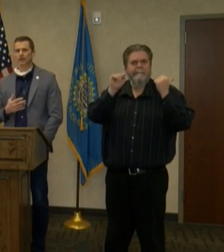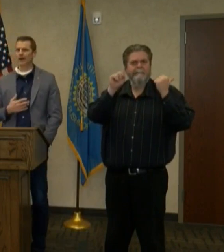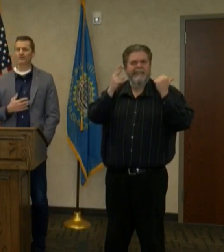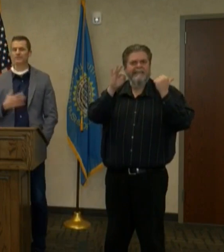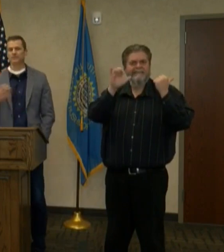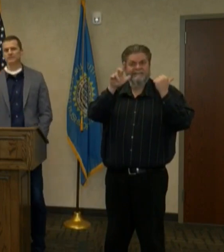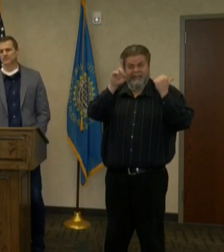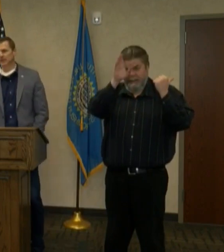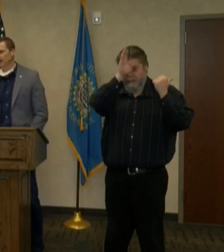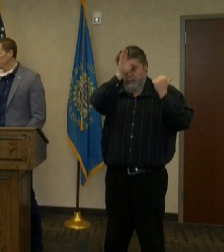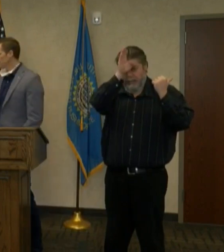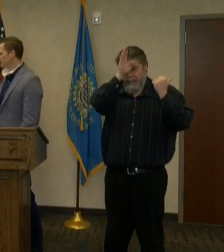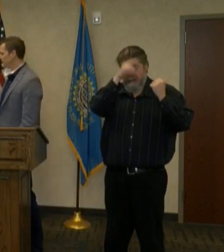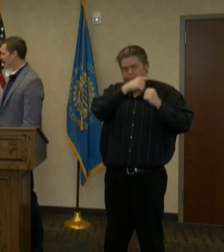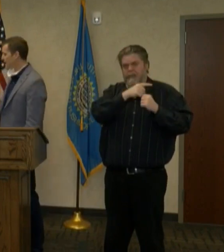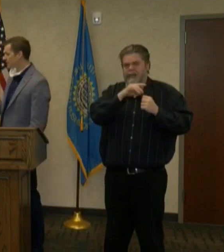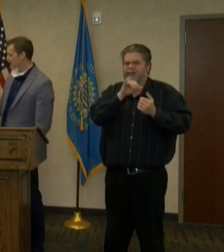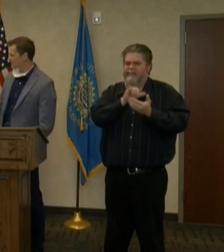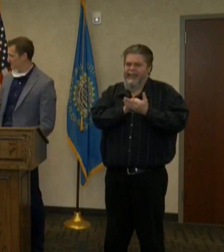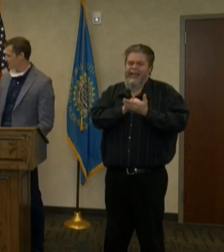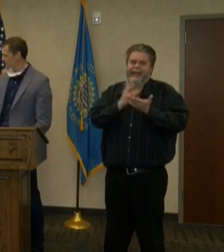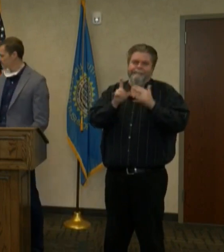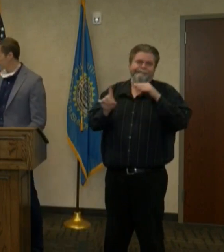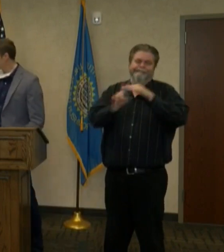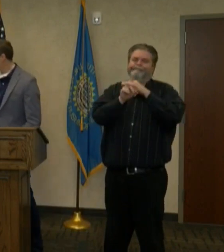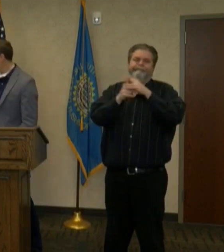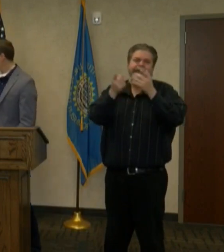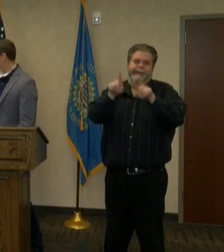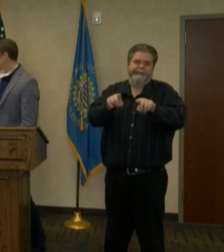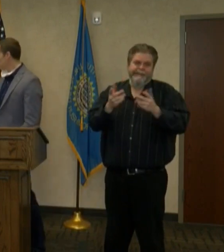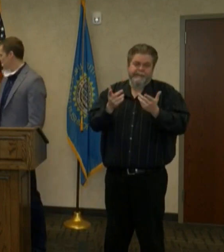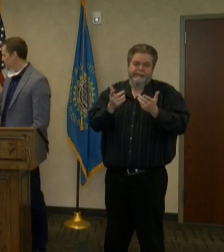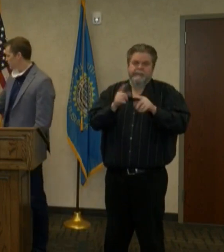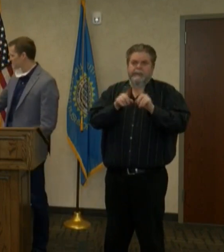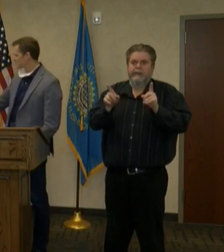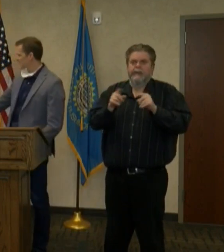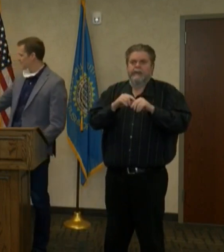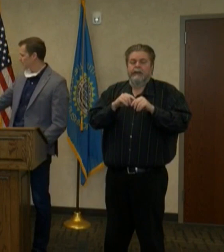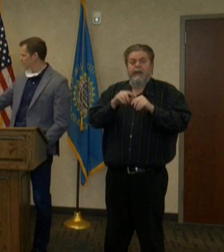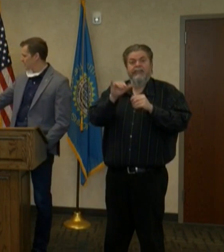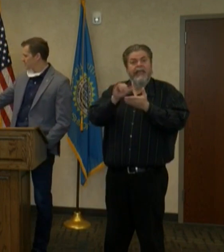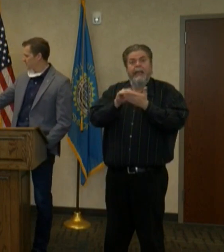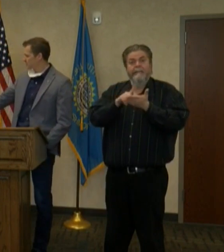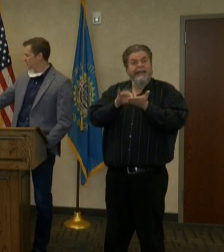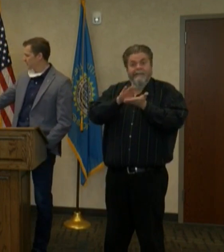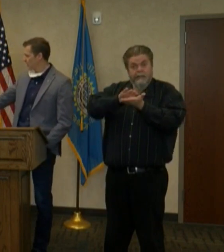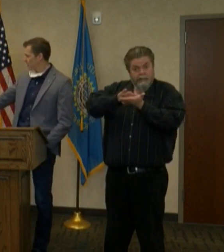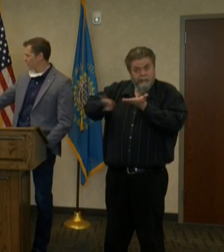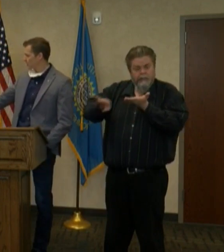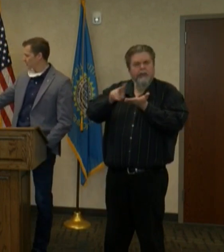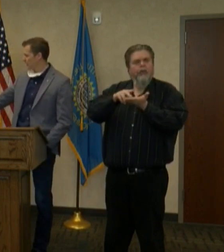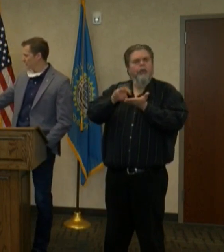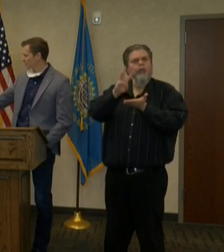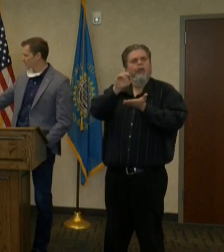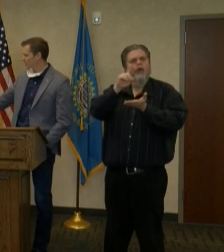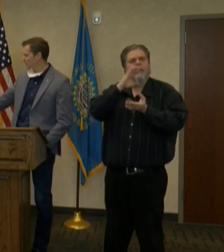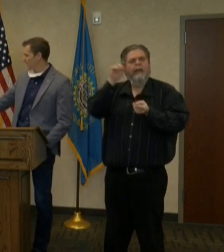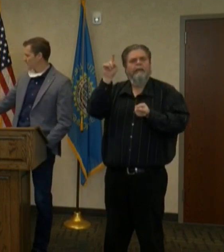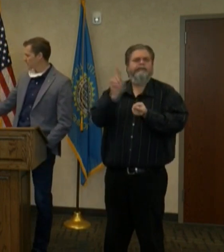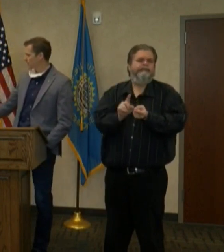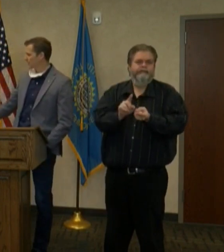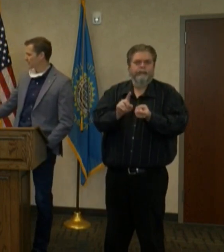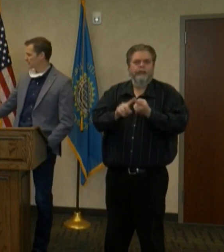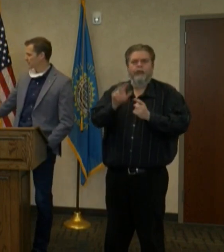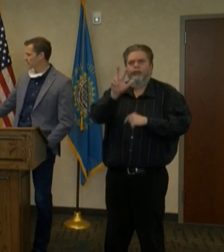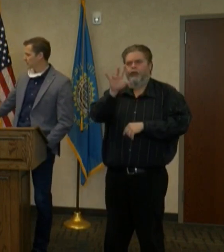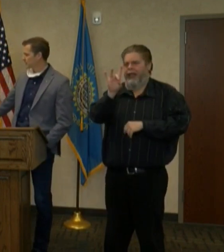which obviously is a bit of an anomaly in some people's minds, puts us at about between 38 and